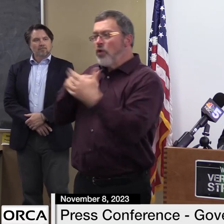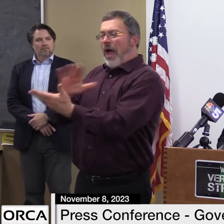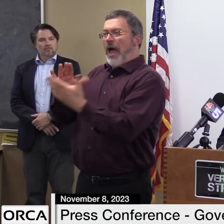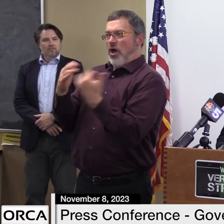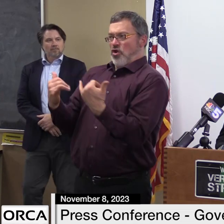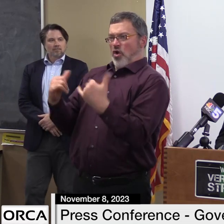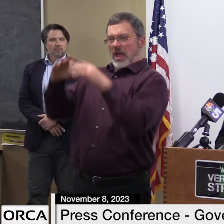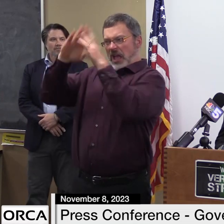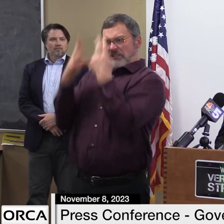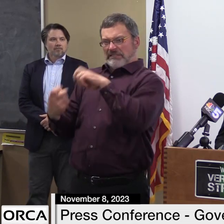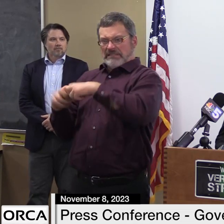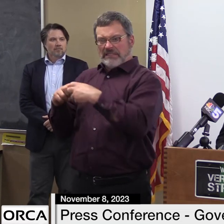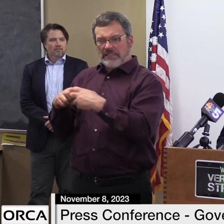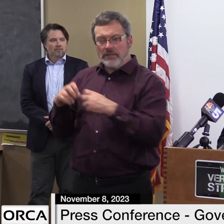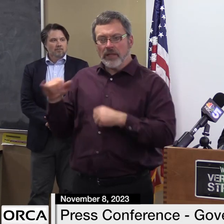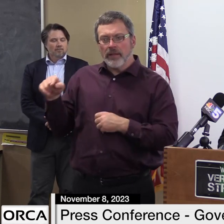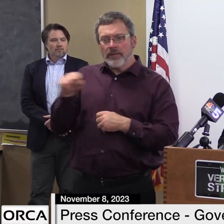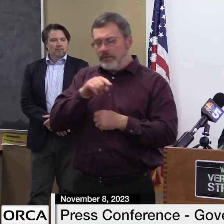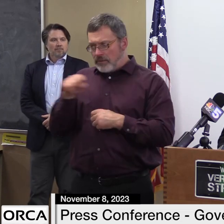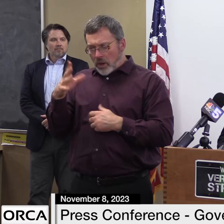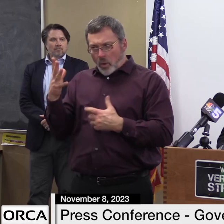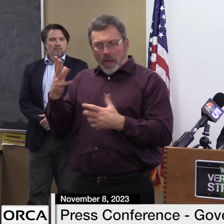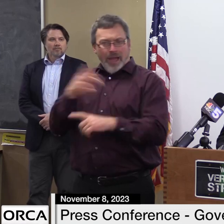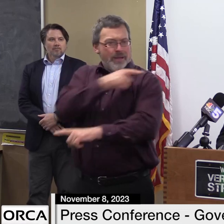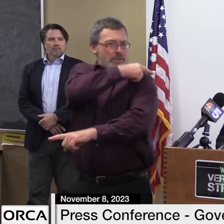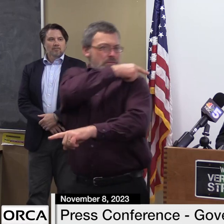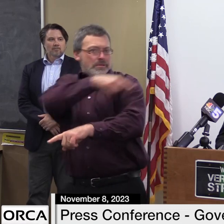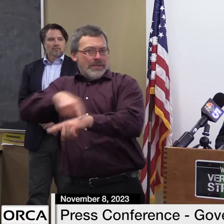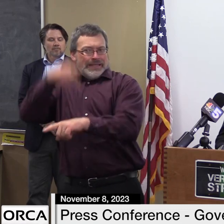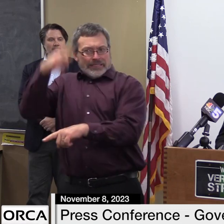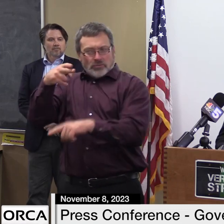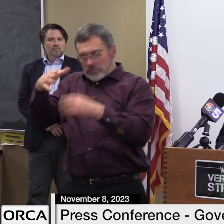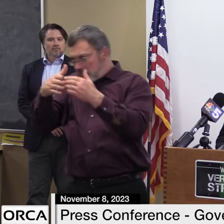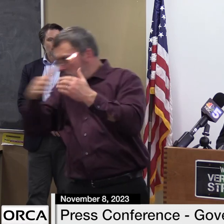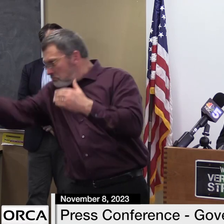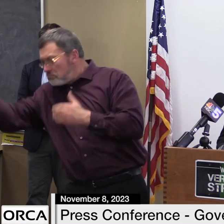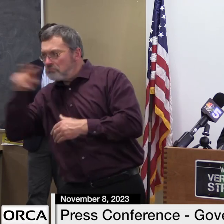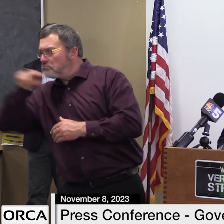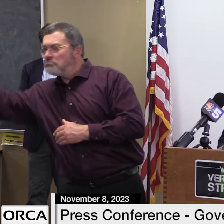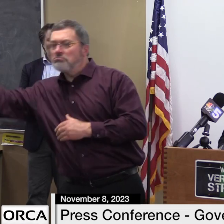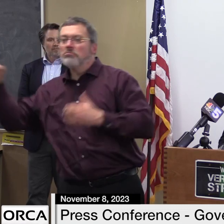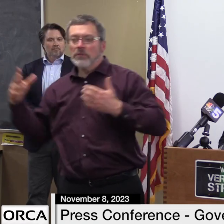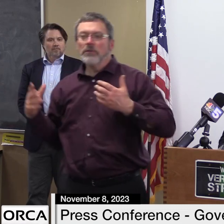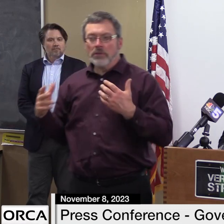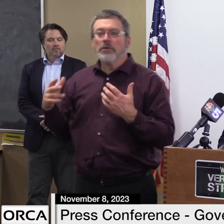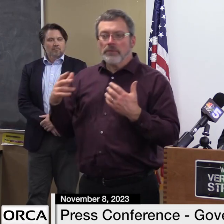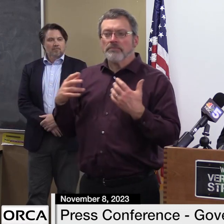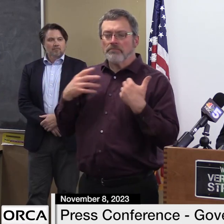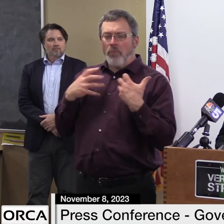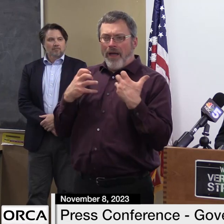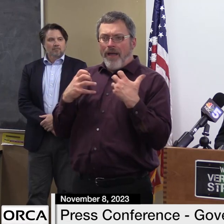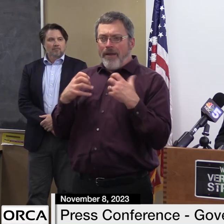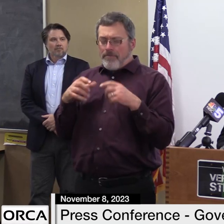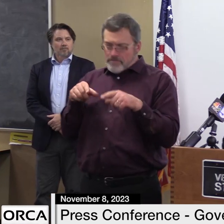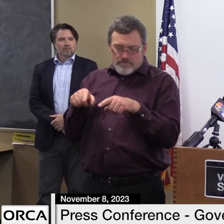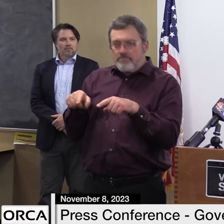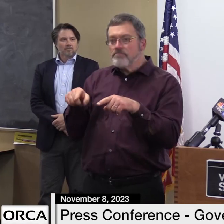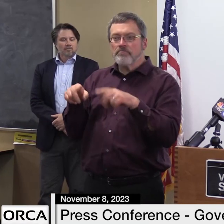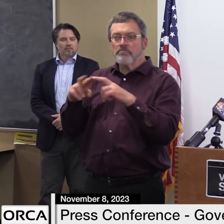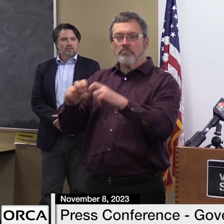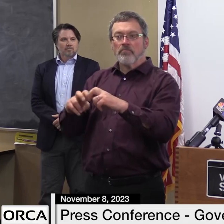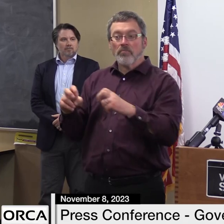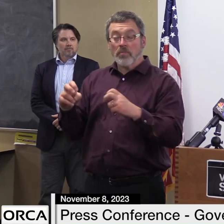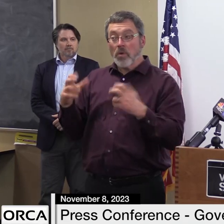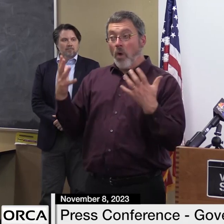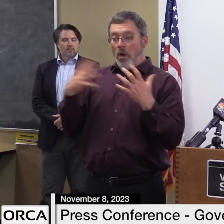and previous trends. Before we dive into the data, I want to set some high-level conclusions from our work. The first